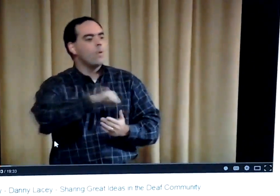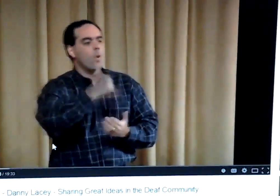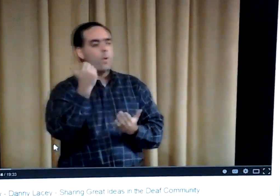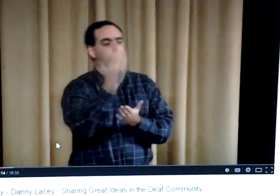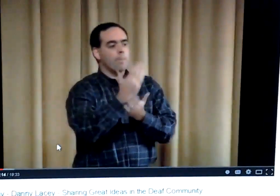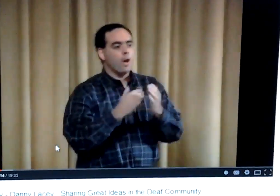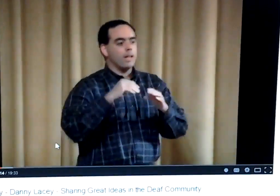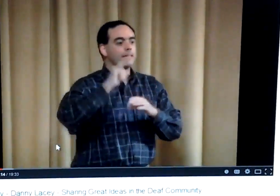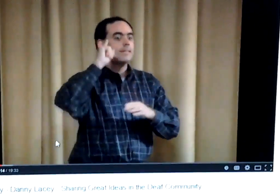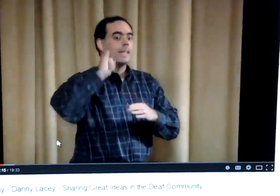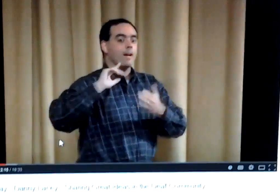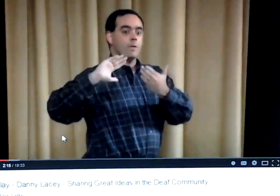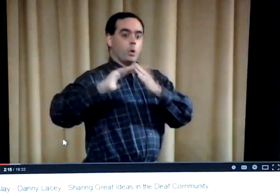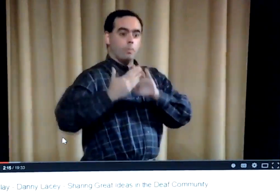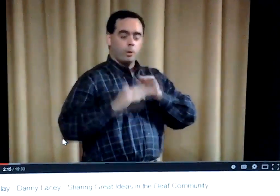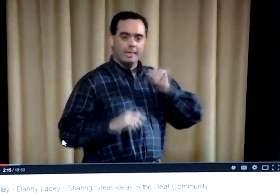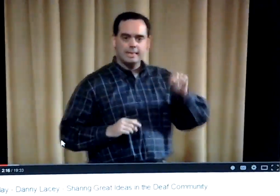and to graduate.